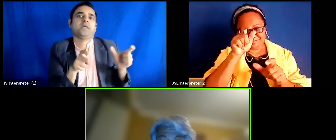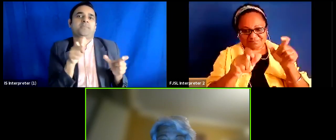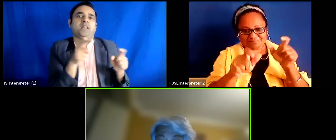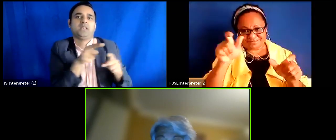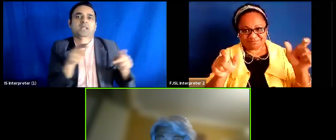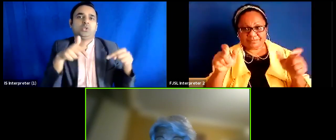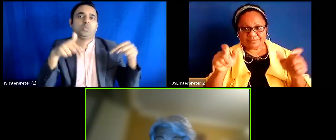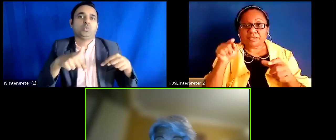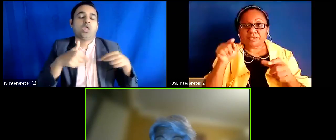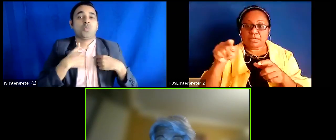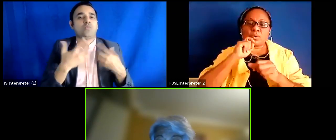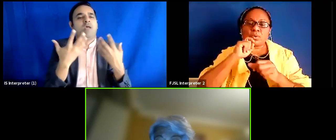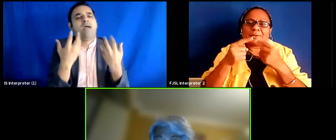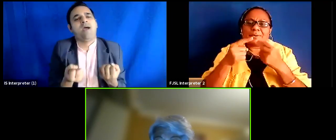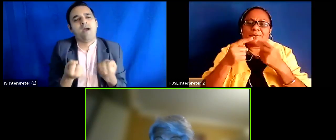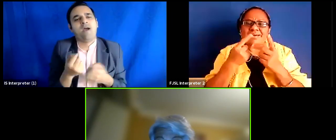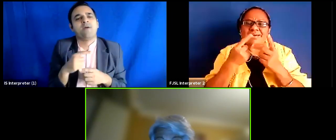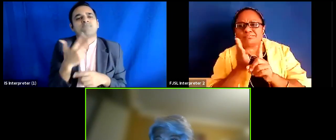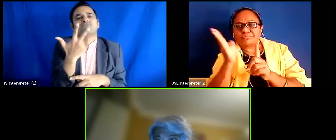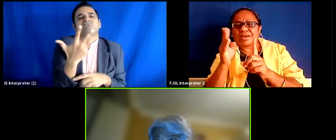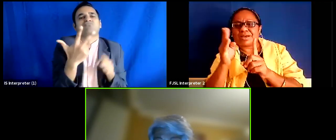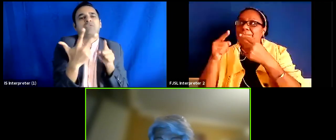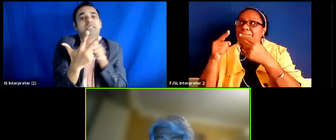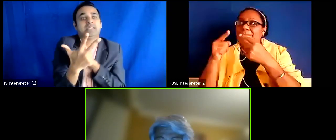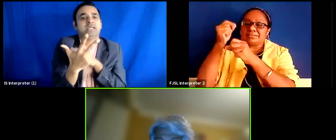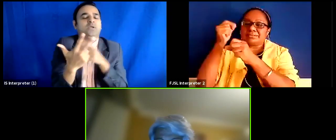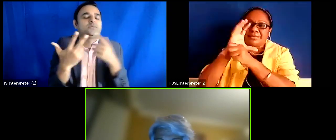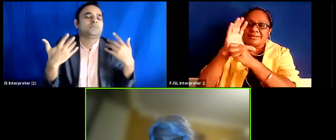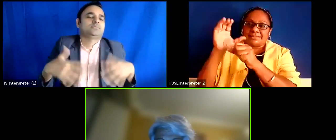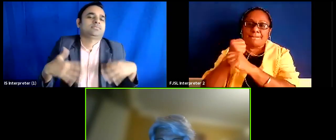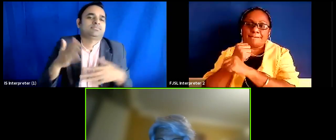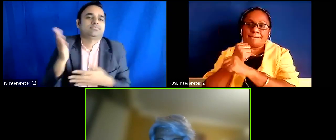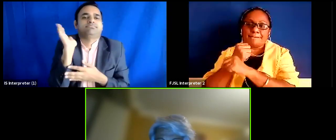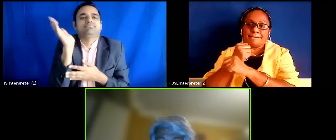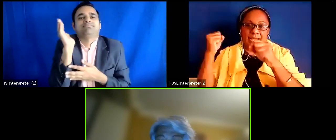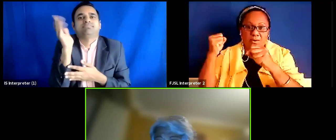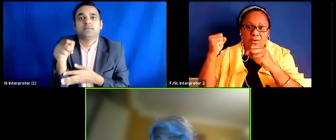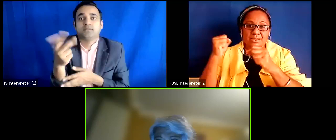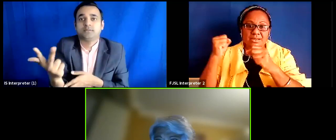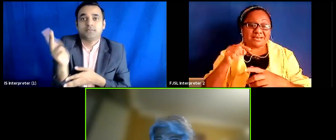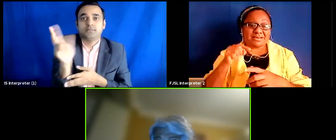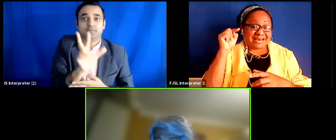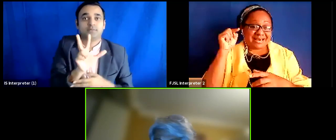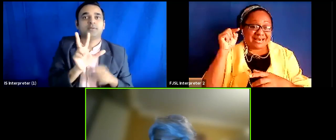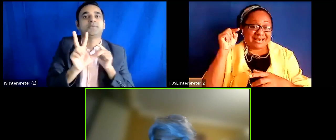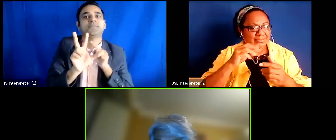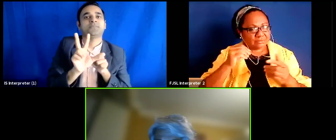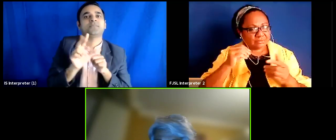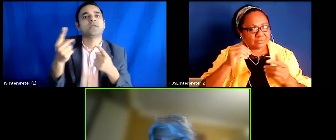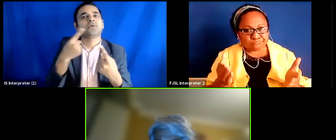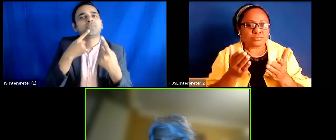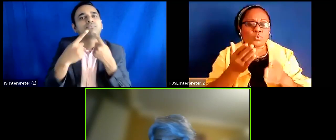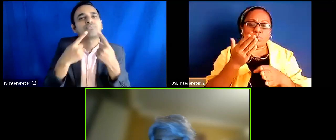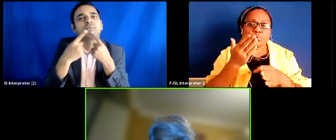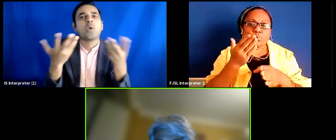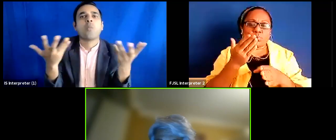power that constrains our quest for environmental justice: disaster capitalism.